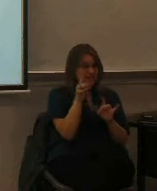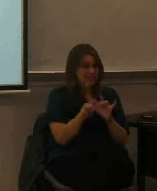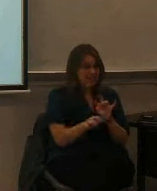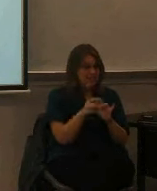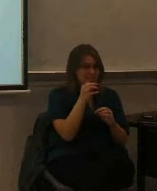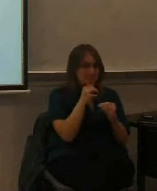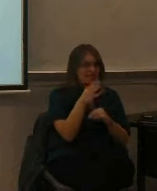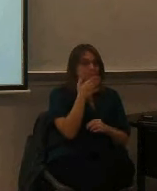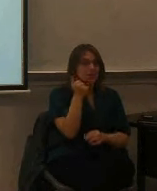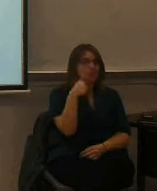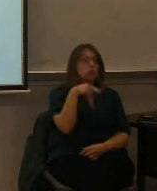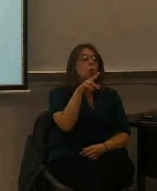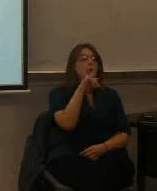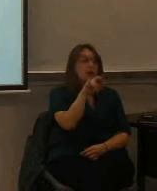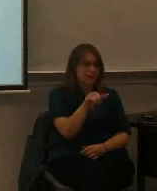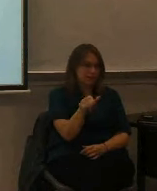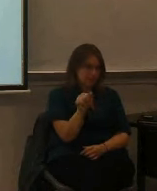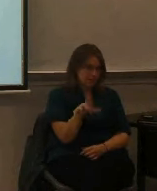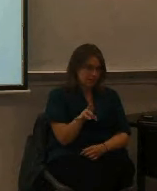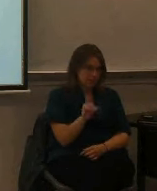can